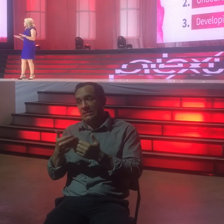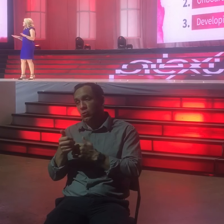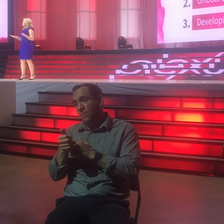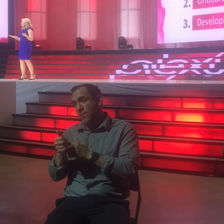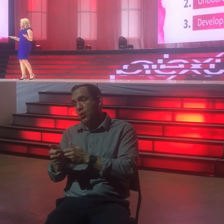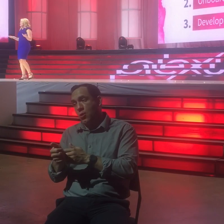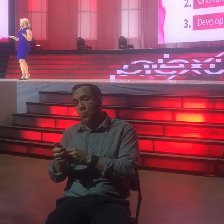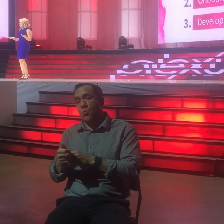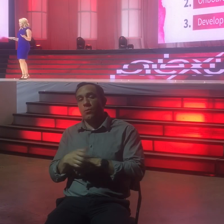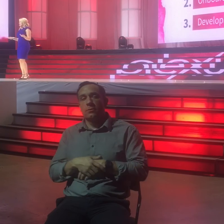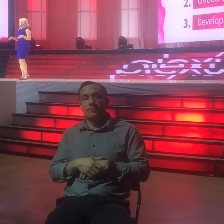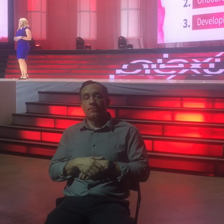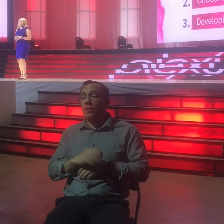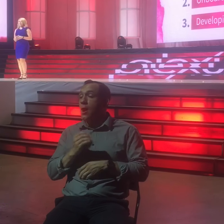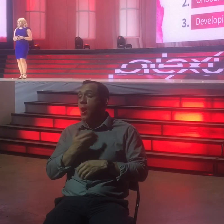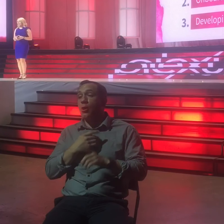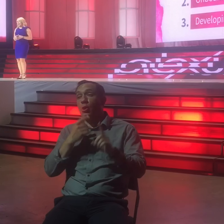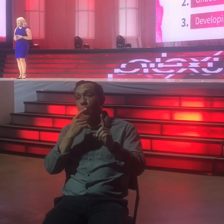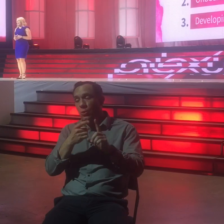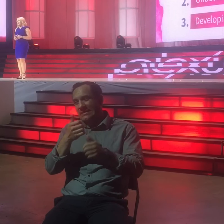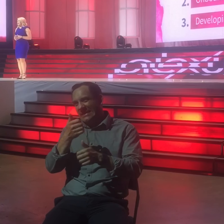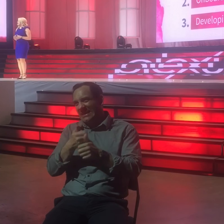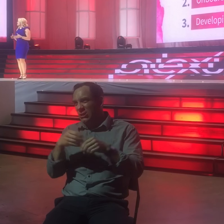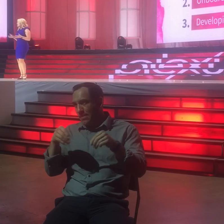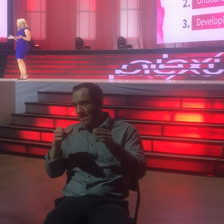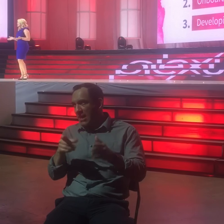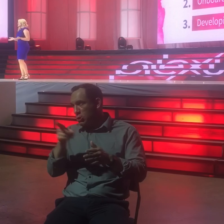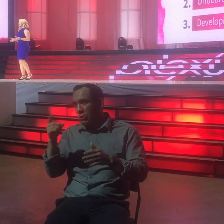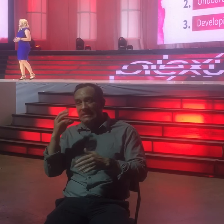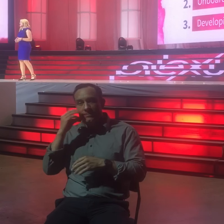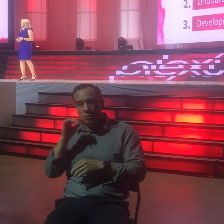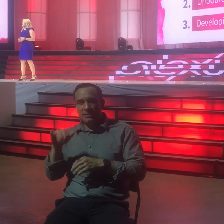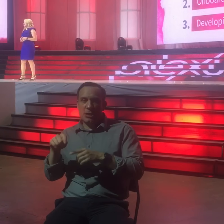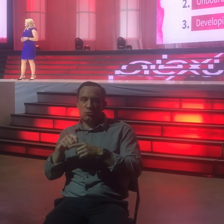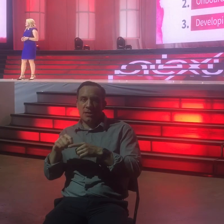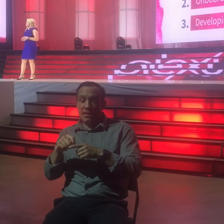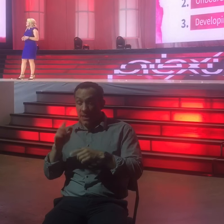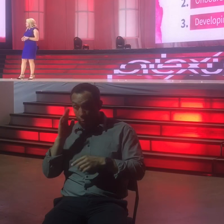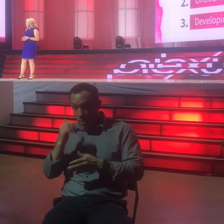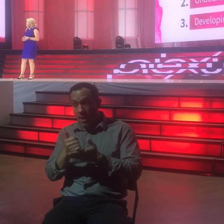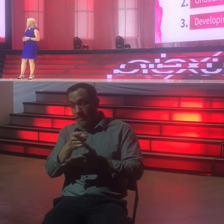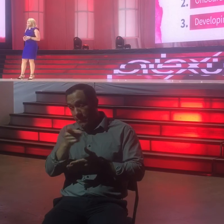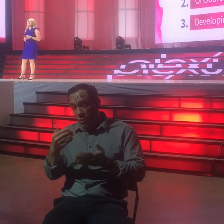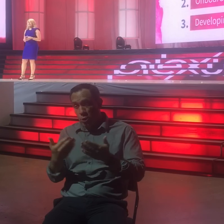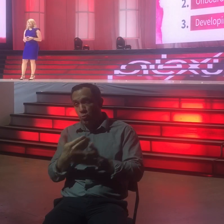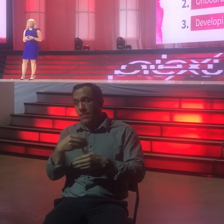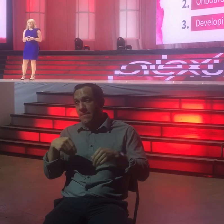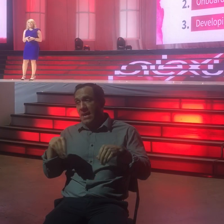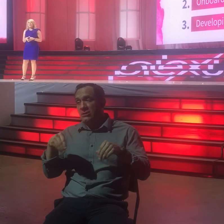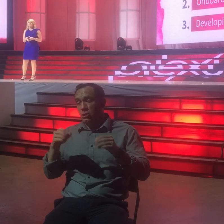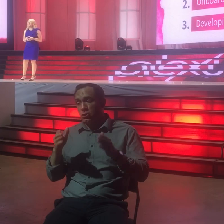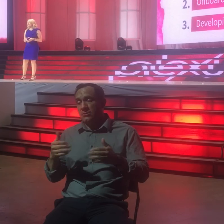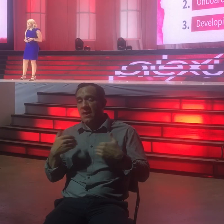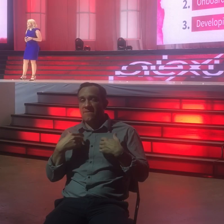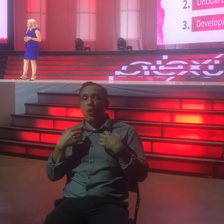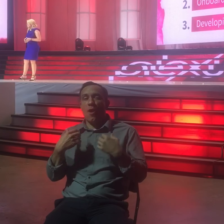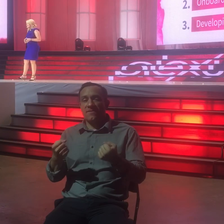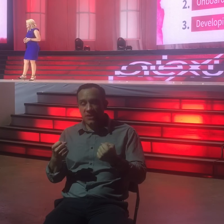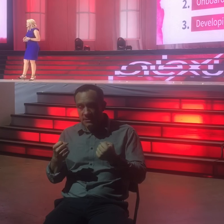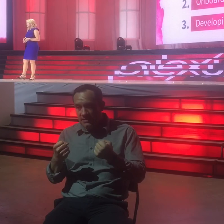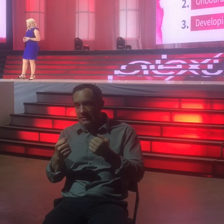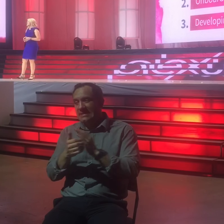that every single ambassador goes through this training. It really is going to help our new ambassadors have confidence and the skills that they need to build